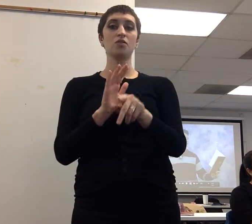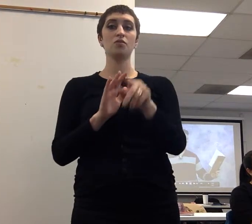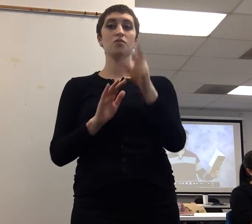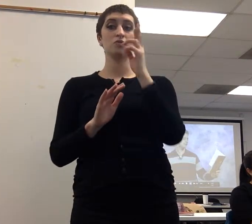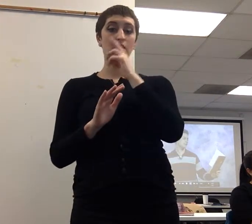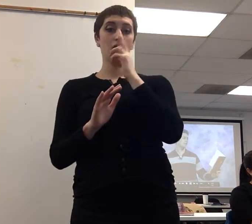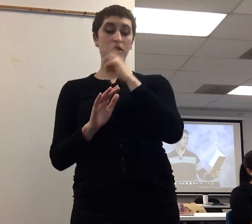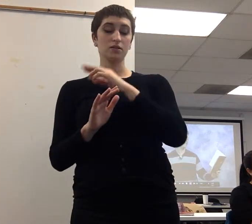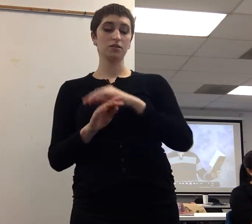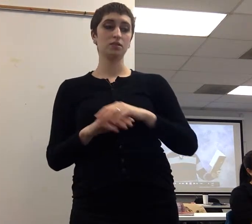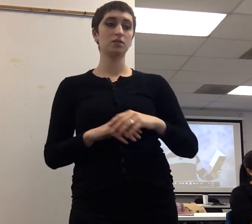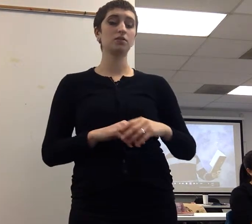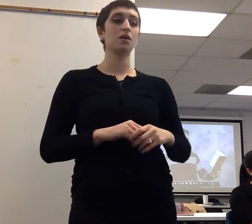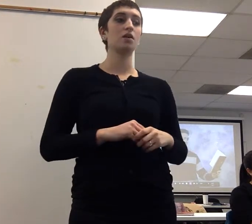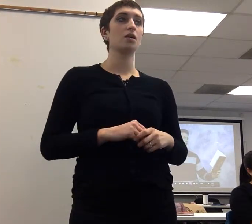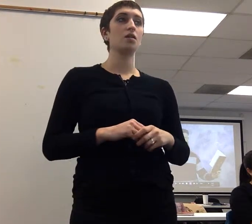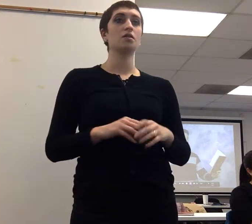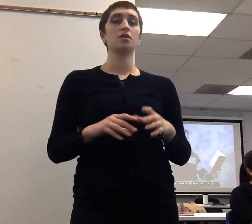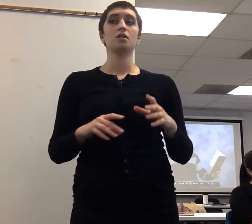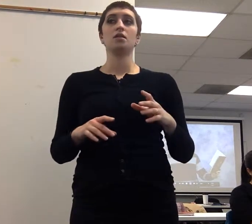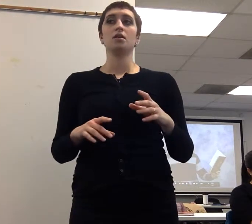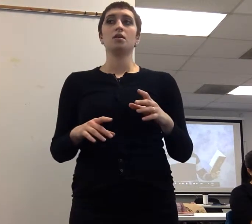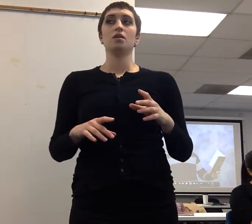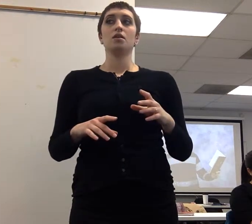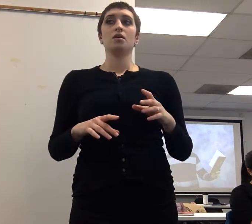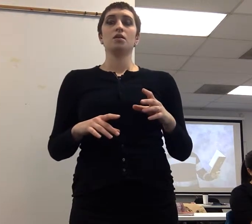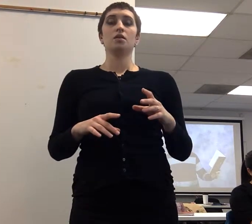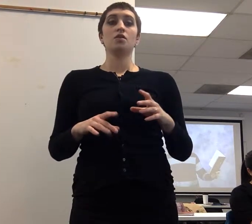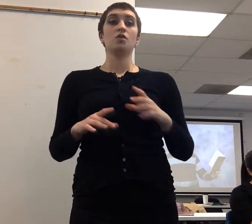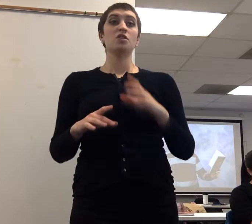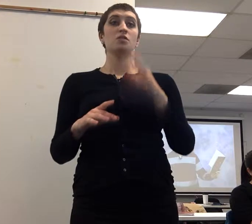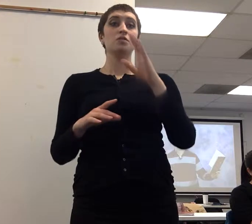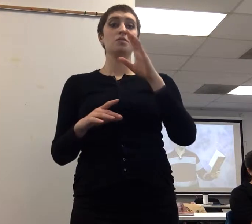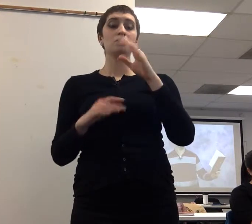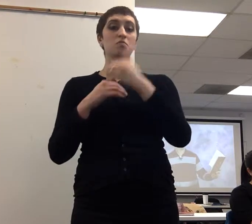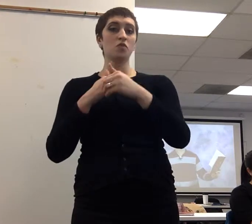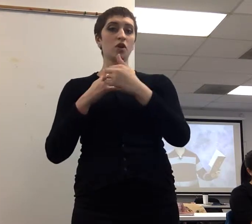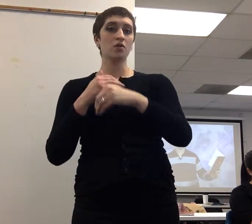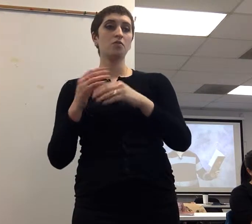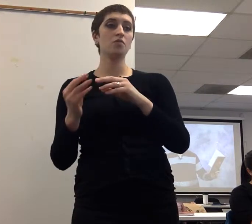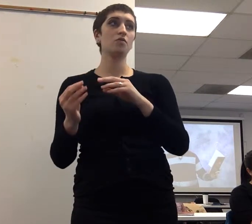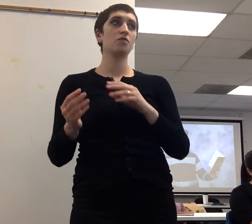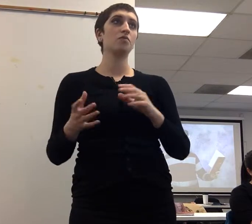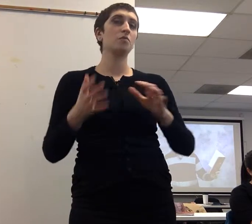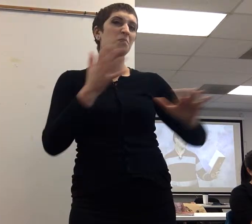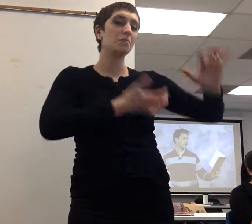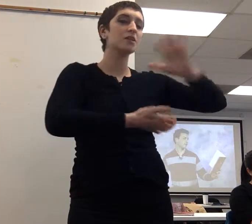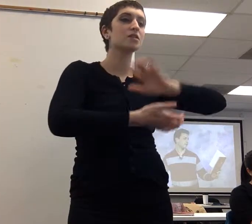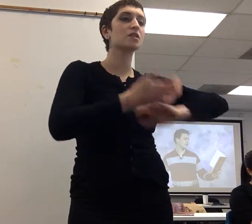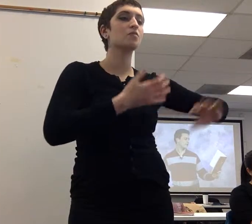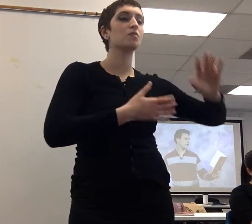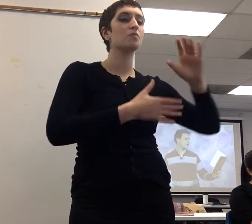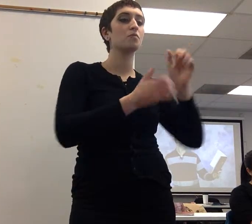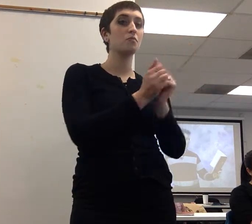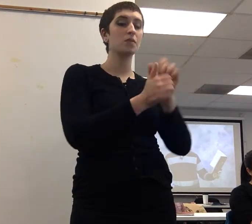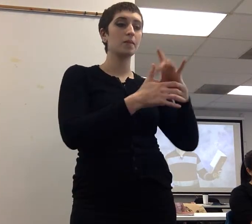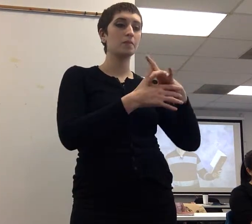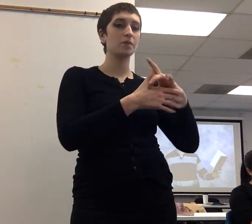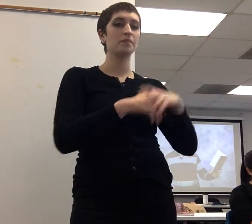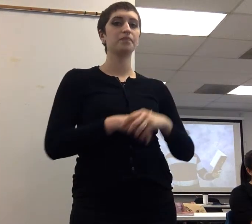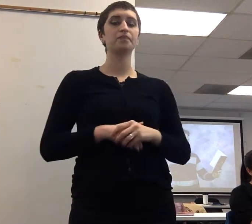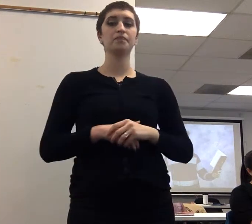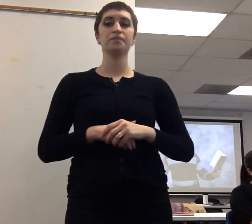The man who did the shoveling would not trouble to lift out a rat, even when he saw one. There were things that